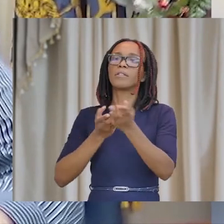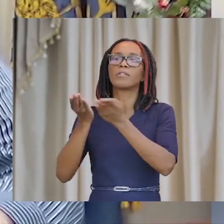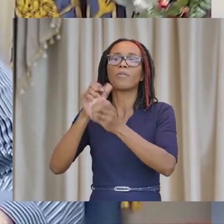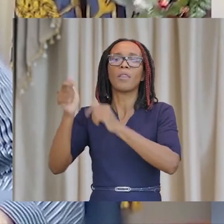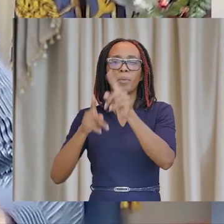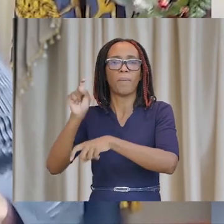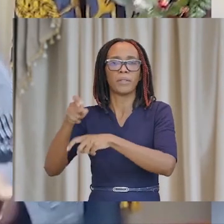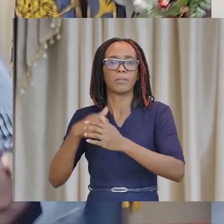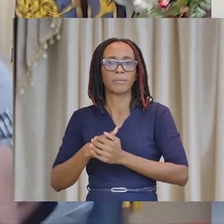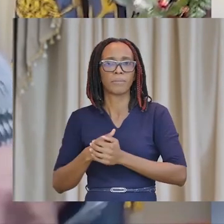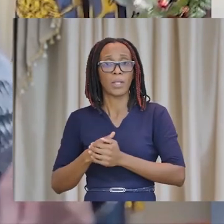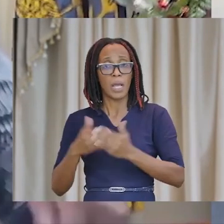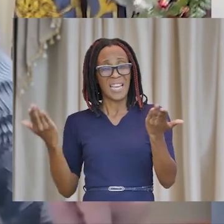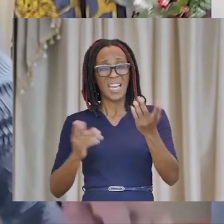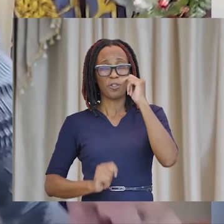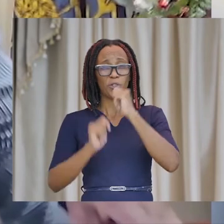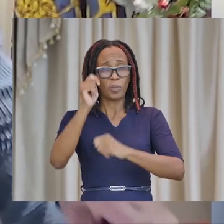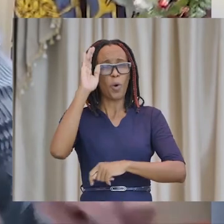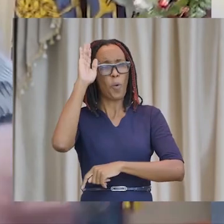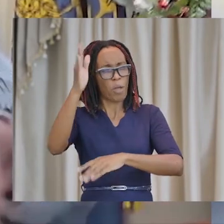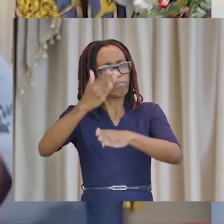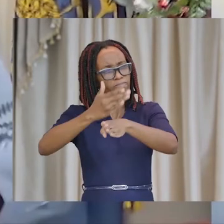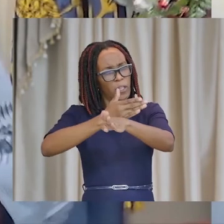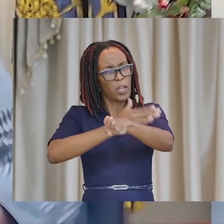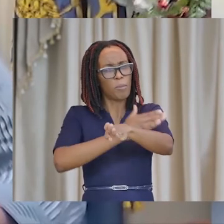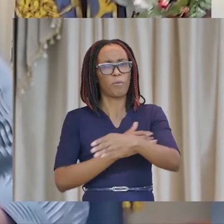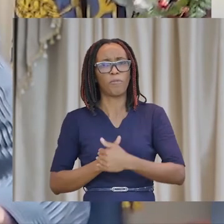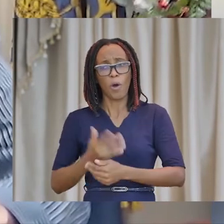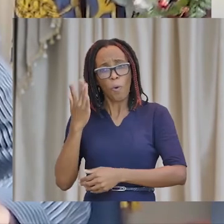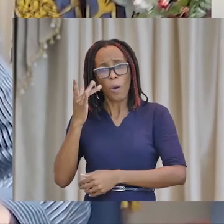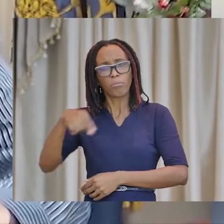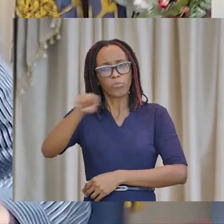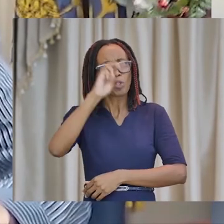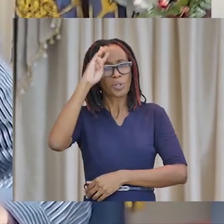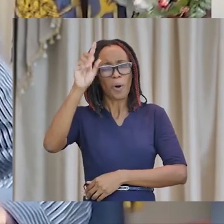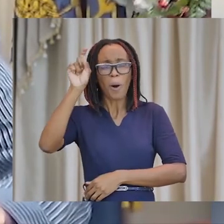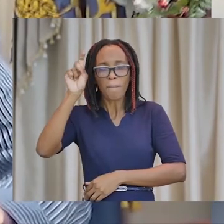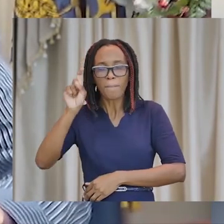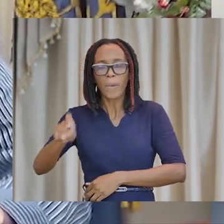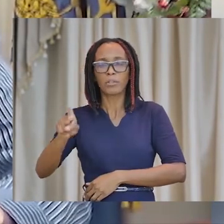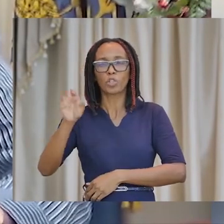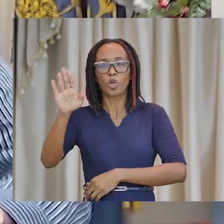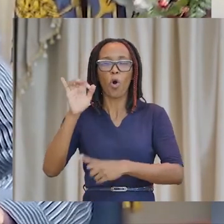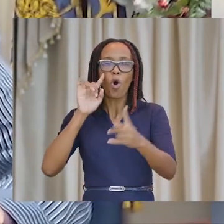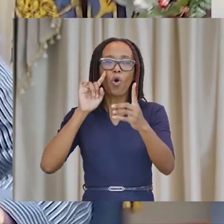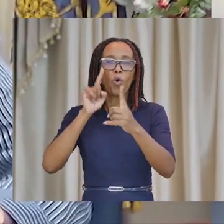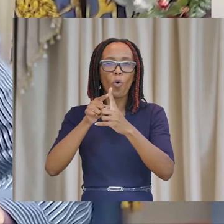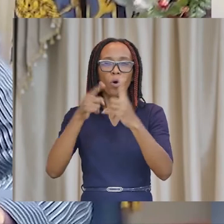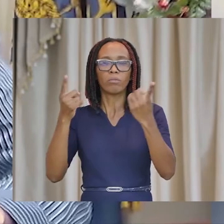others. Our nation would benefit immensely from a generous dose of scouting optimism and activism.